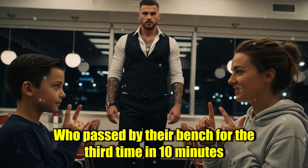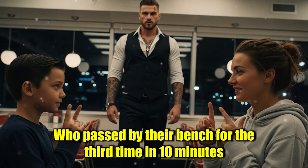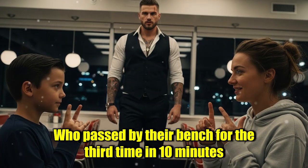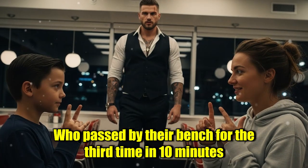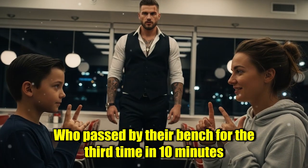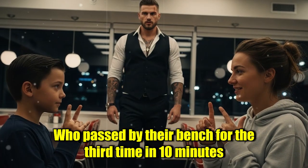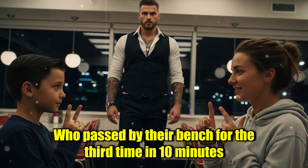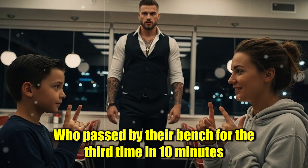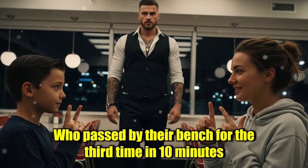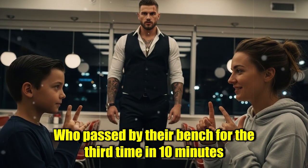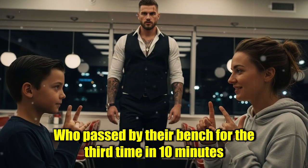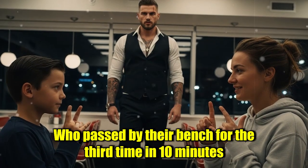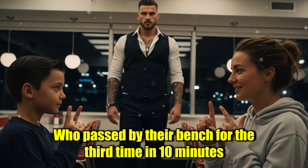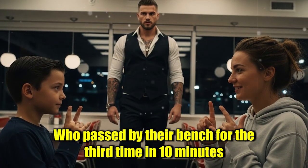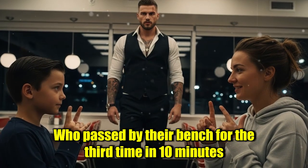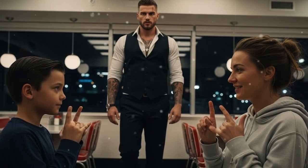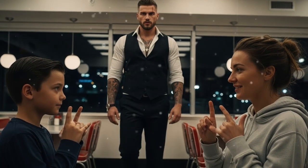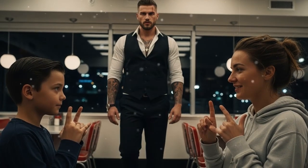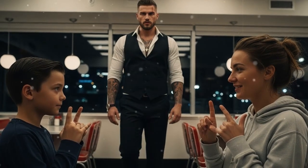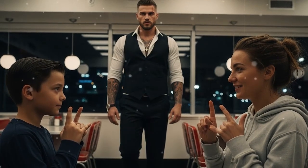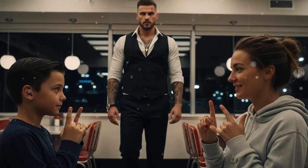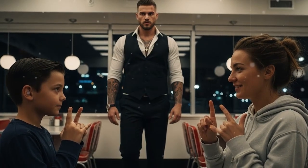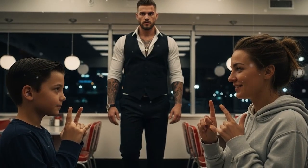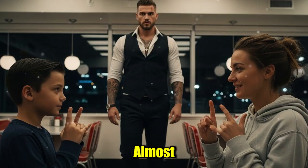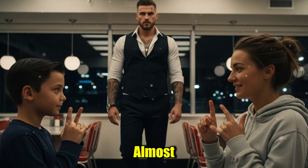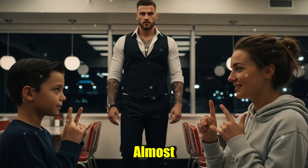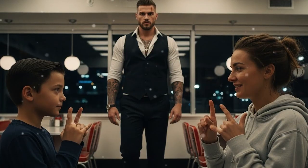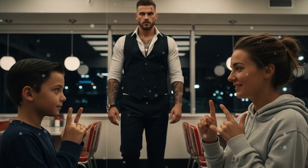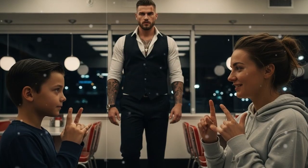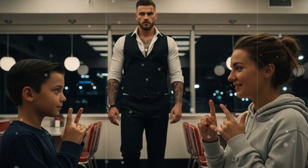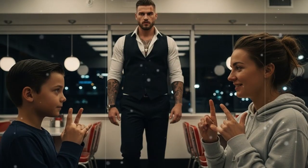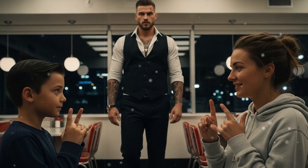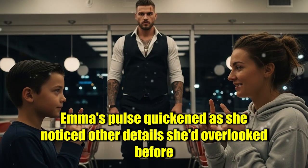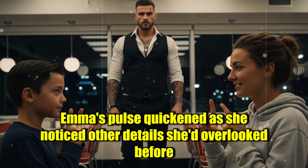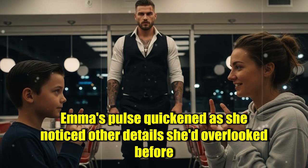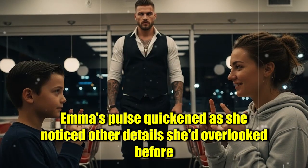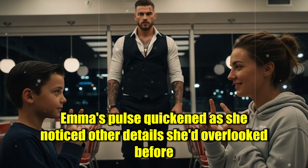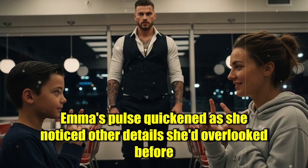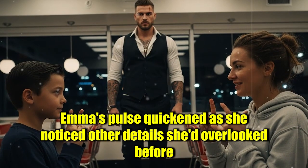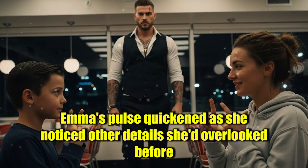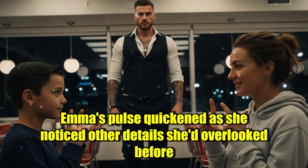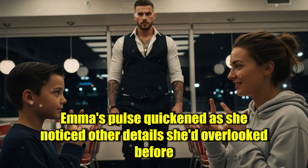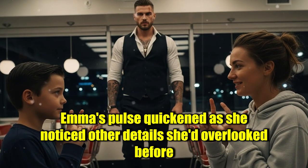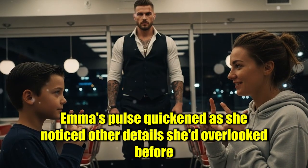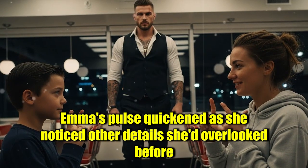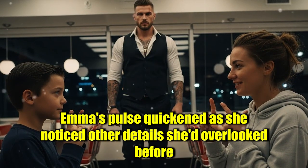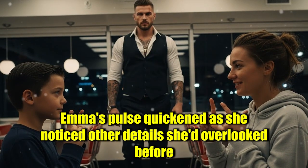passed by their bench for the 3rd time in 10 minutes. Almost. Emma's pulse quickened as she noticed other